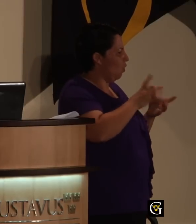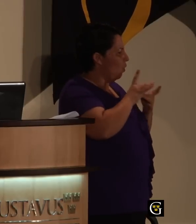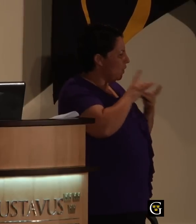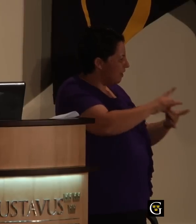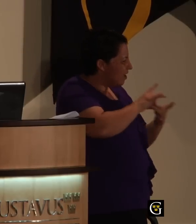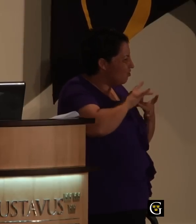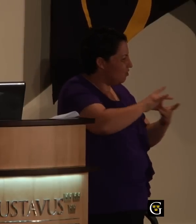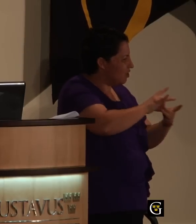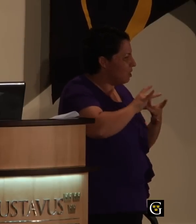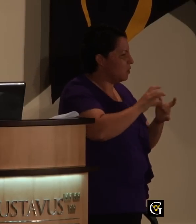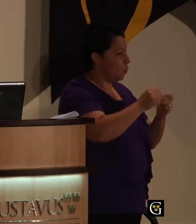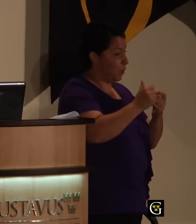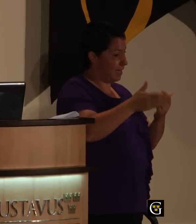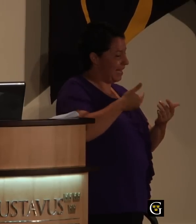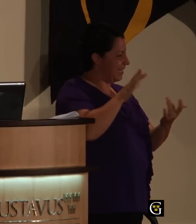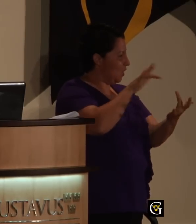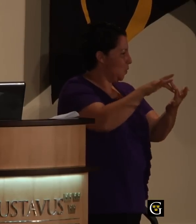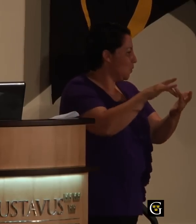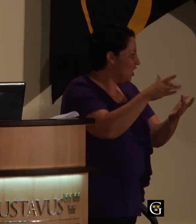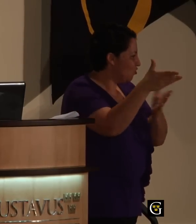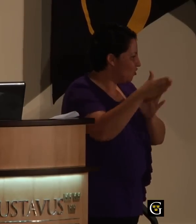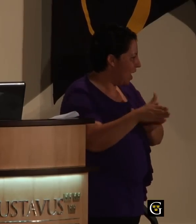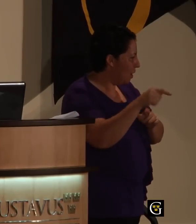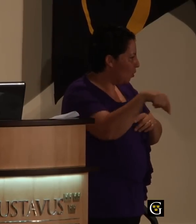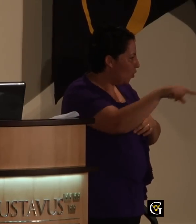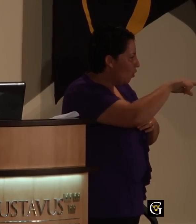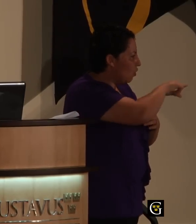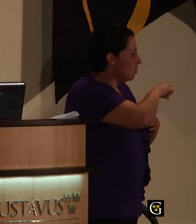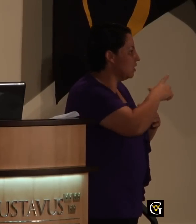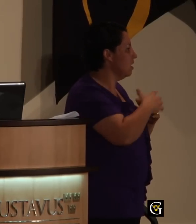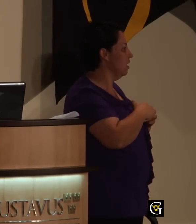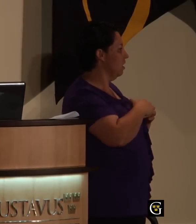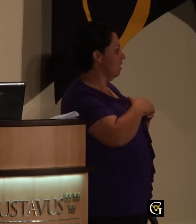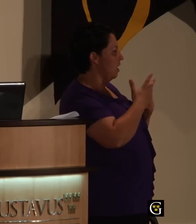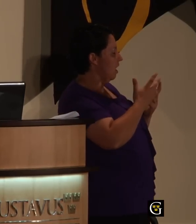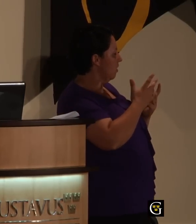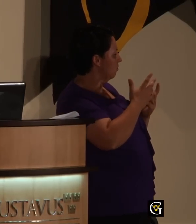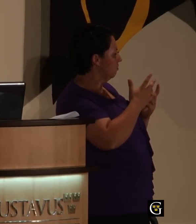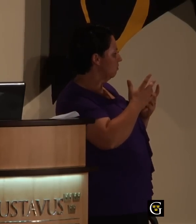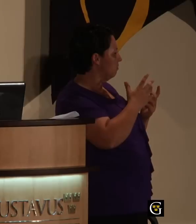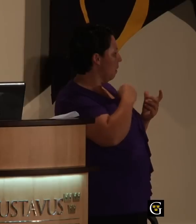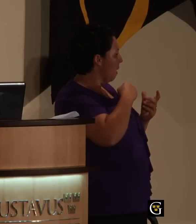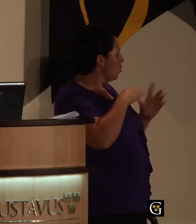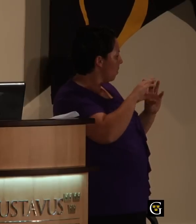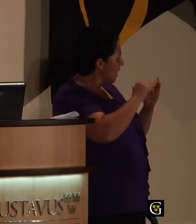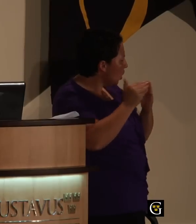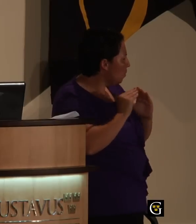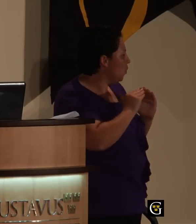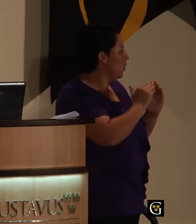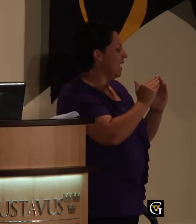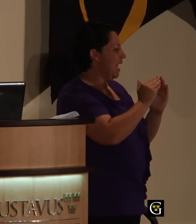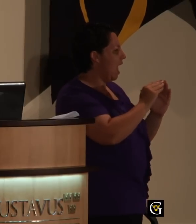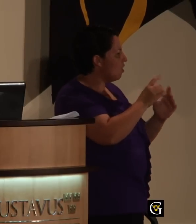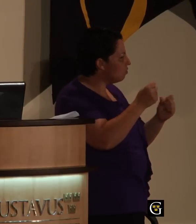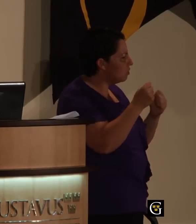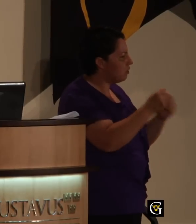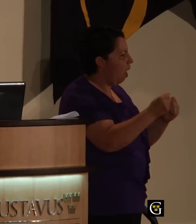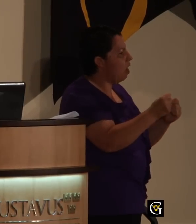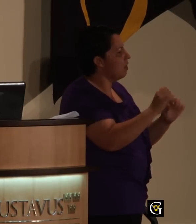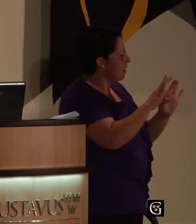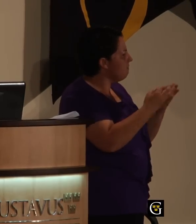neighbors, and certainly inclusive memberships in a solid family life. So Robert Putnam, the author of this book, Falling in